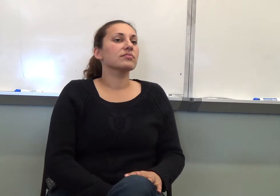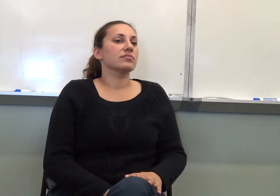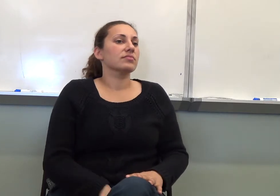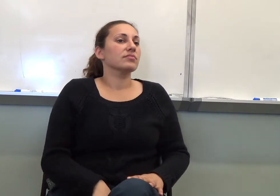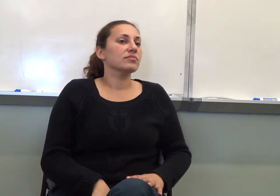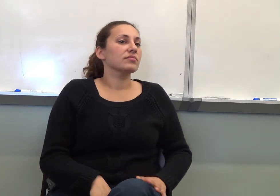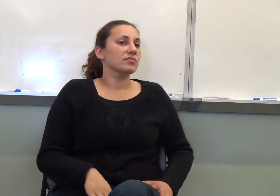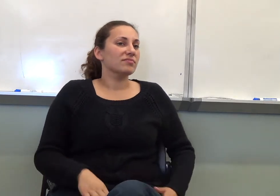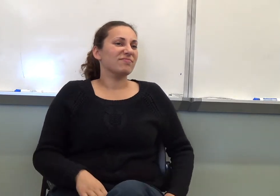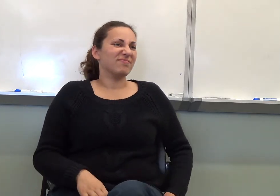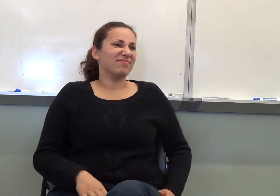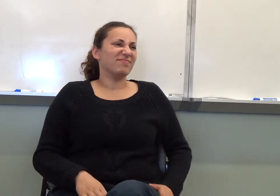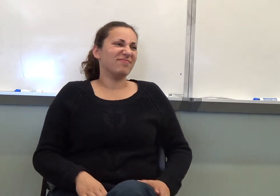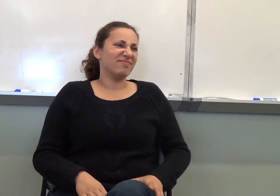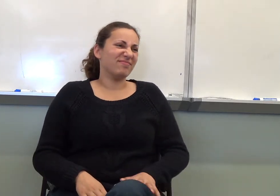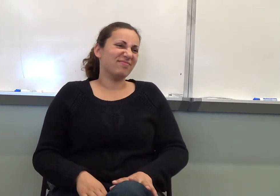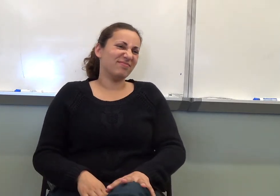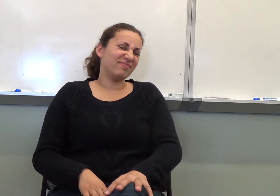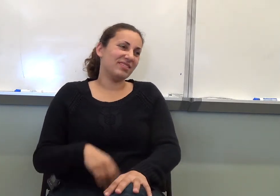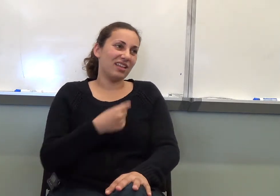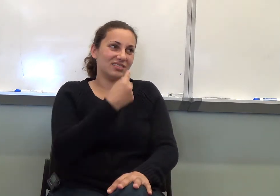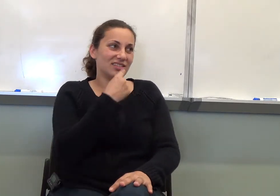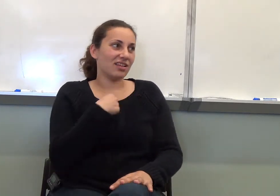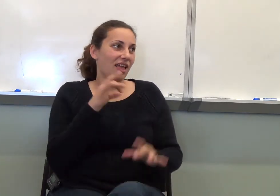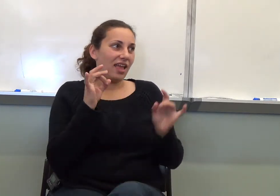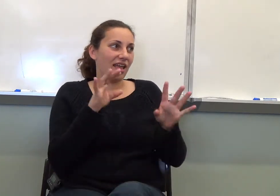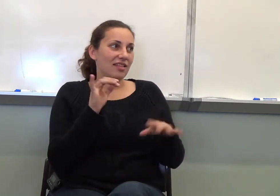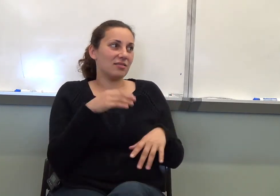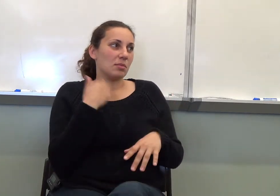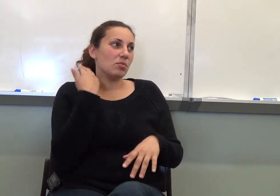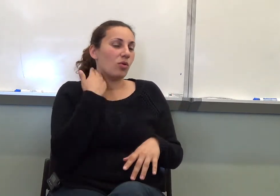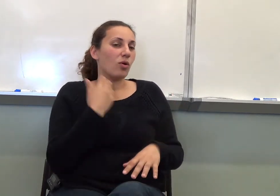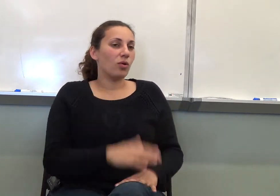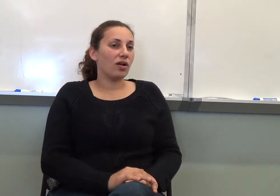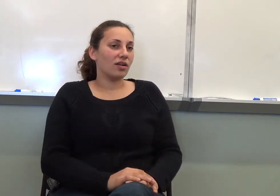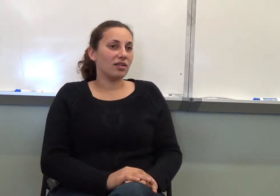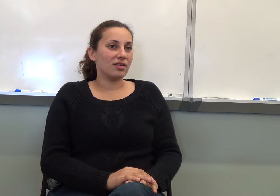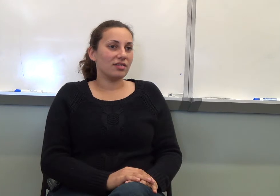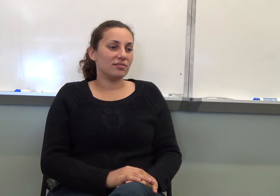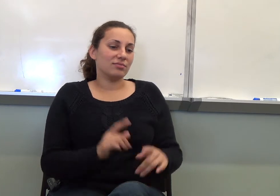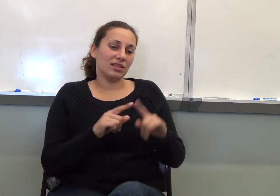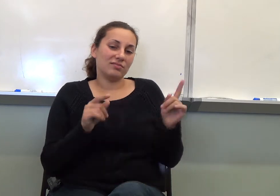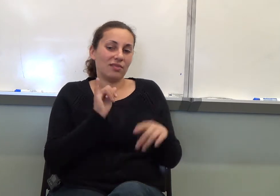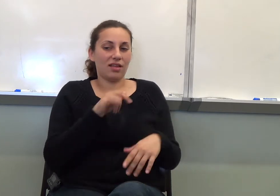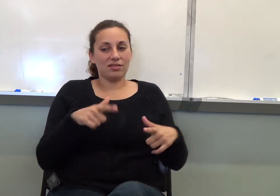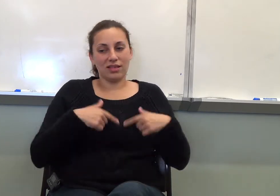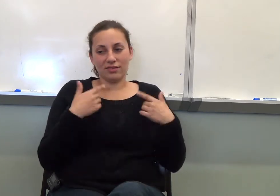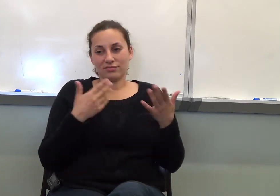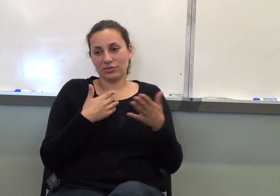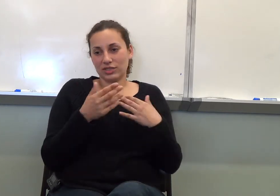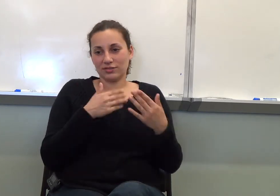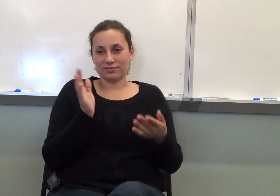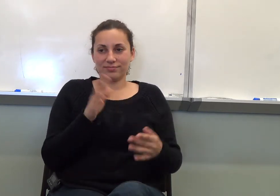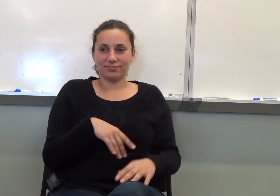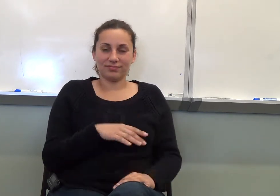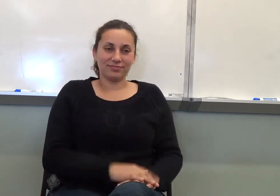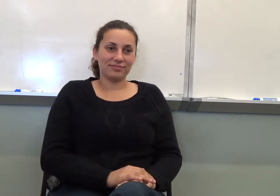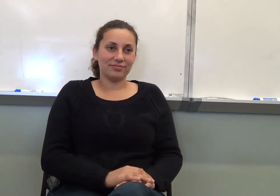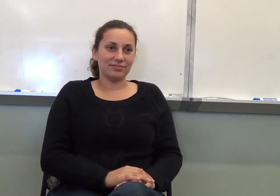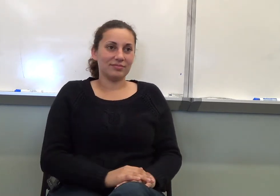this. This particular kind of equation is called a compound equation, but that doesn't make any difference. The important thing is we want to change it.